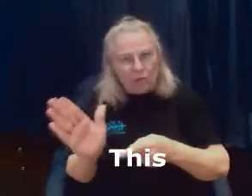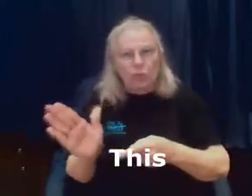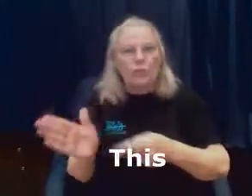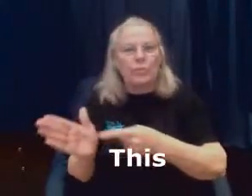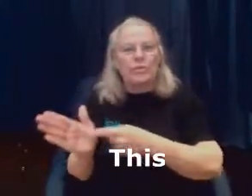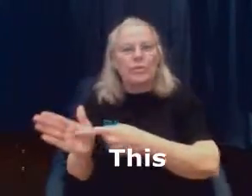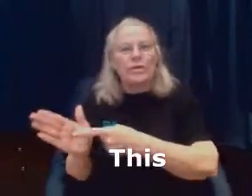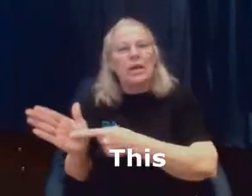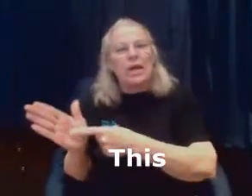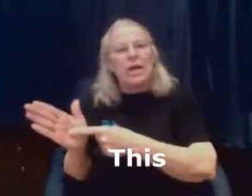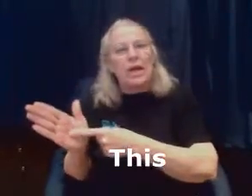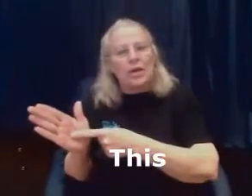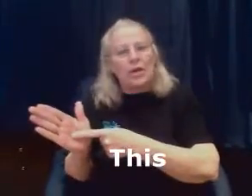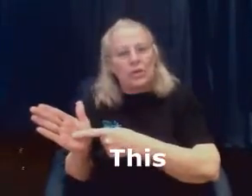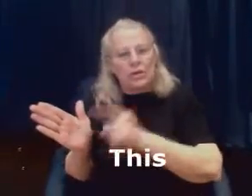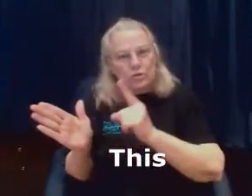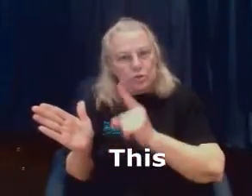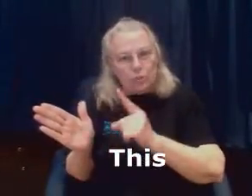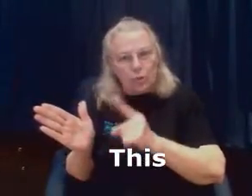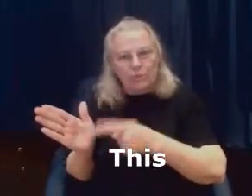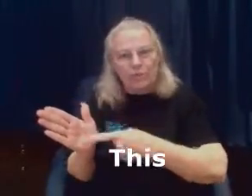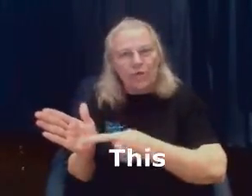toward the person, and you're going to use your pointer finger.